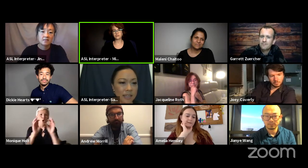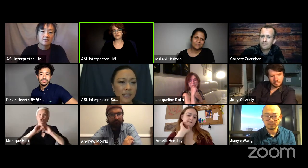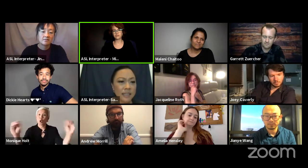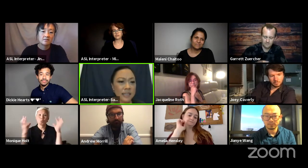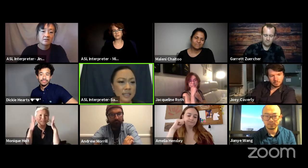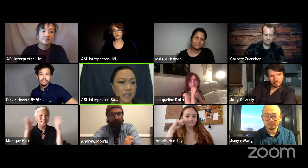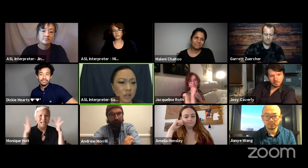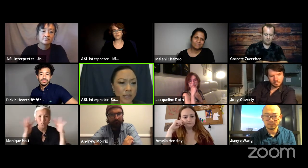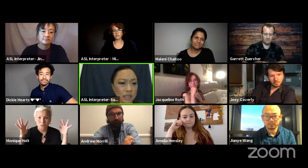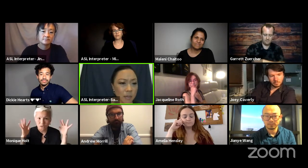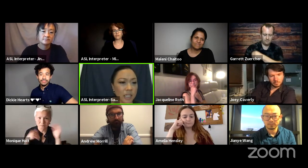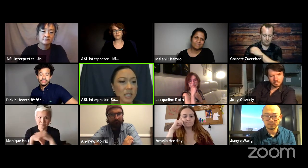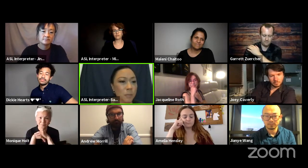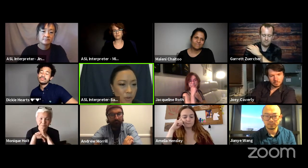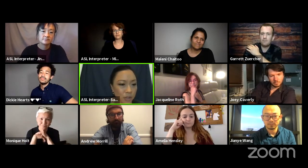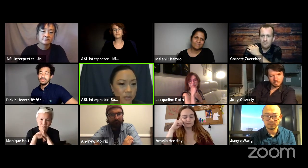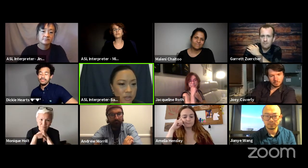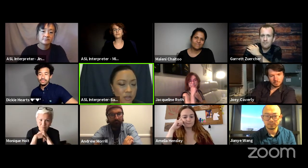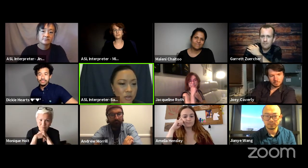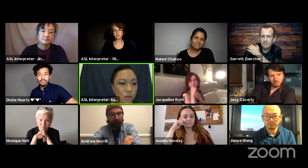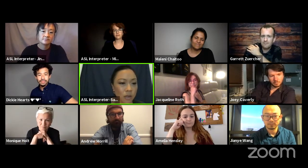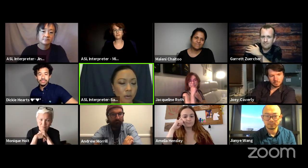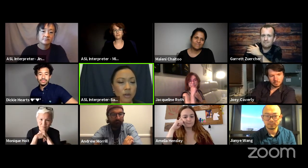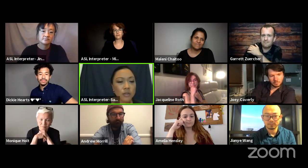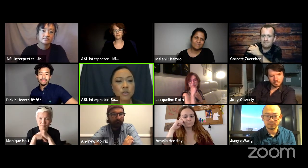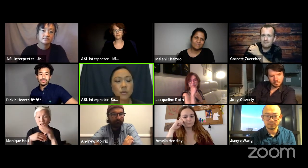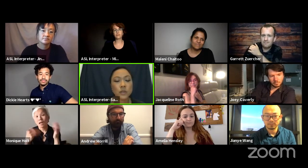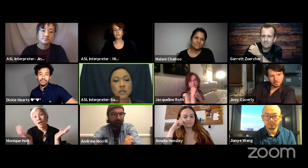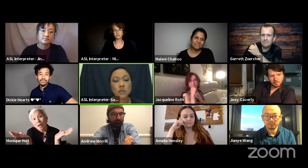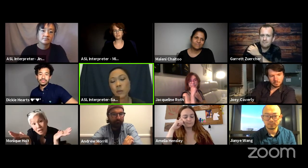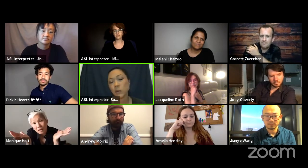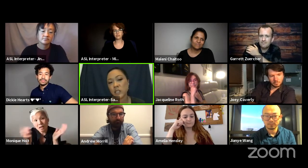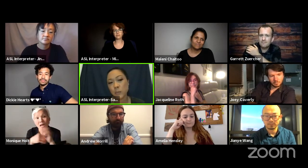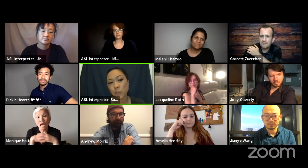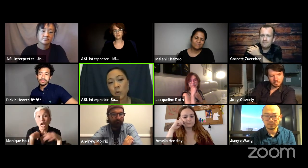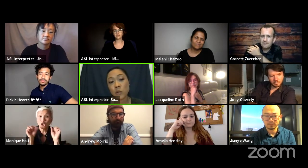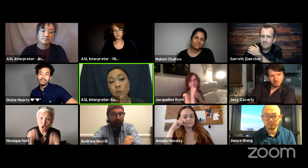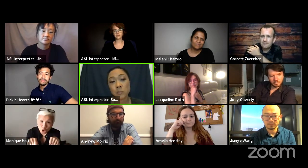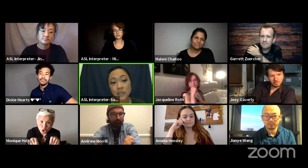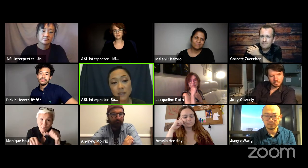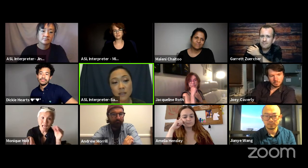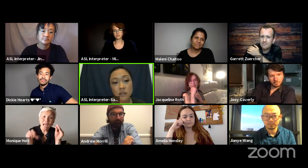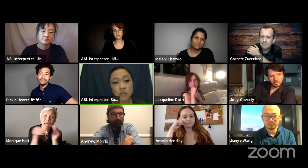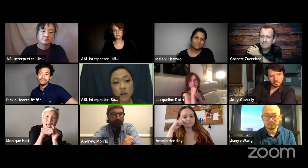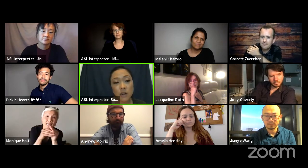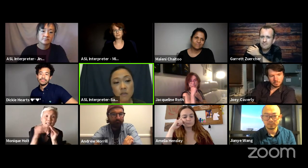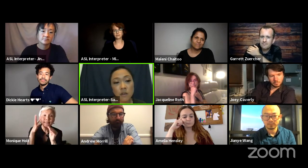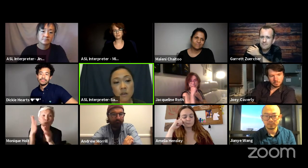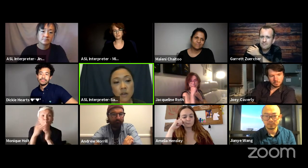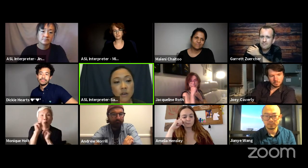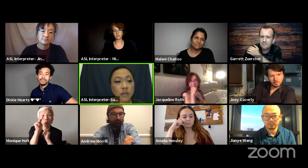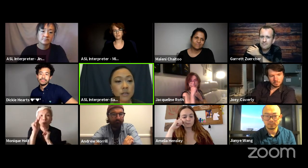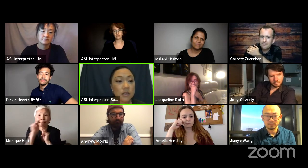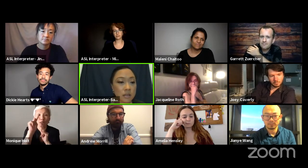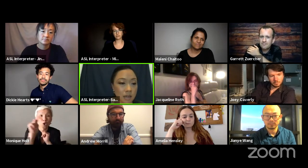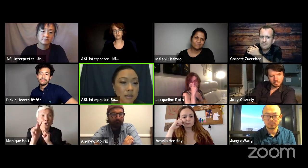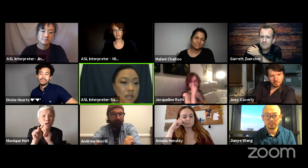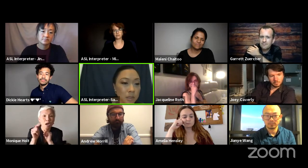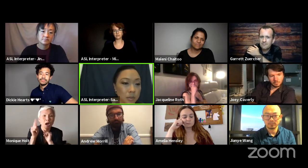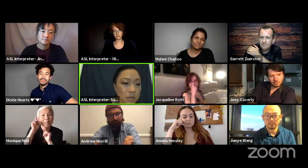Yeah, it's not quite the same experience. And so what I wanted to do was to be able to experiment what it would be like to try to give the hearing audience the exact same experience that